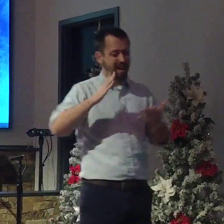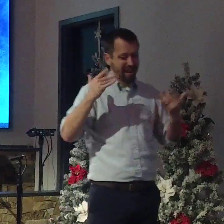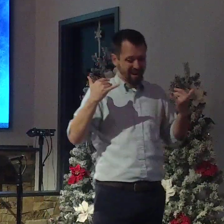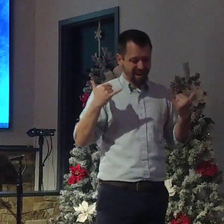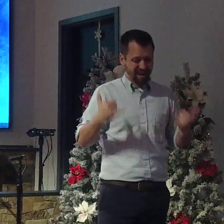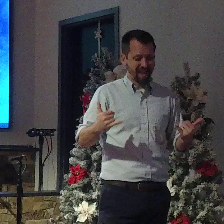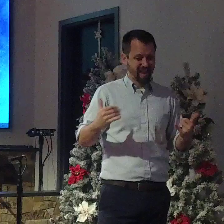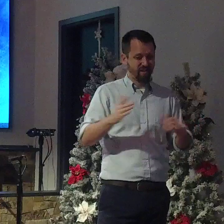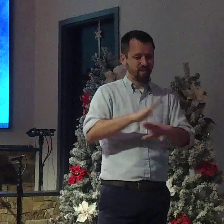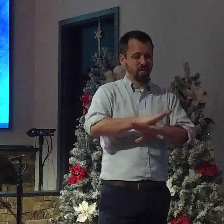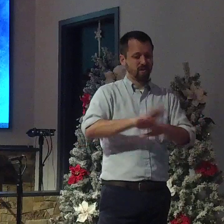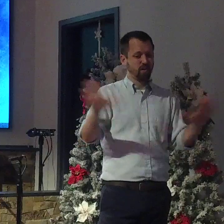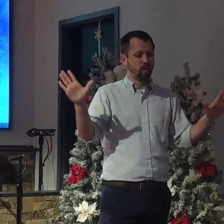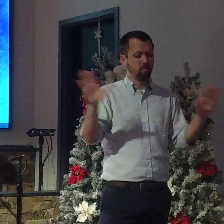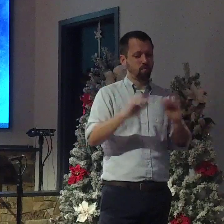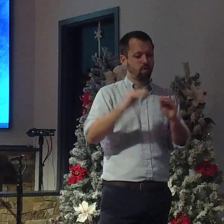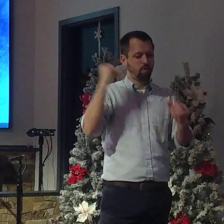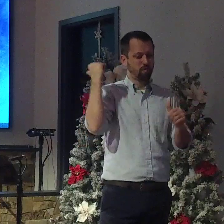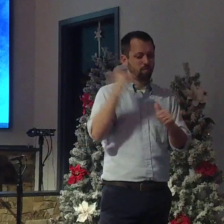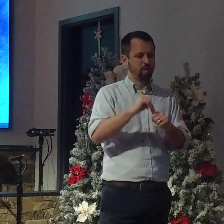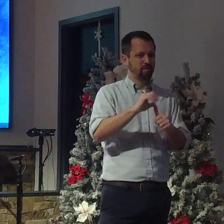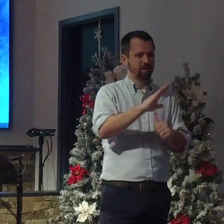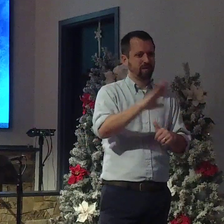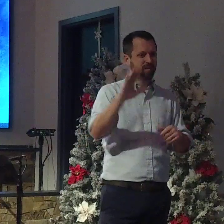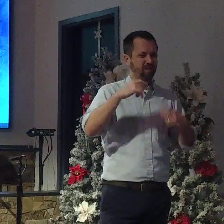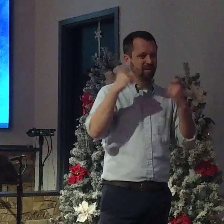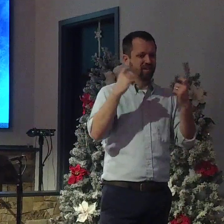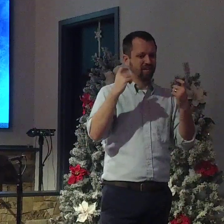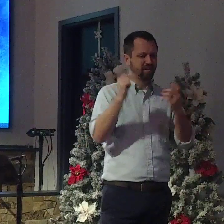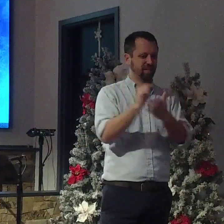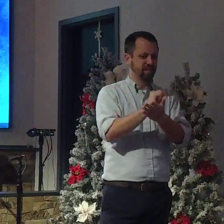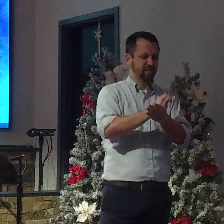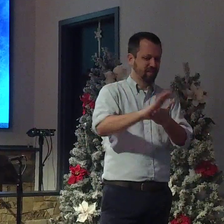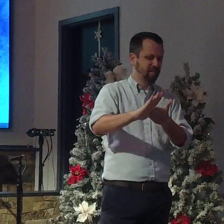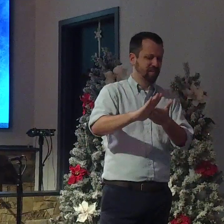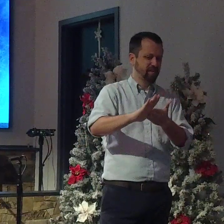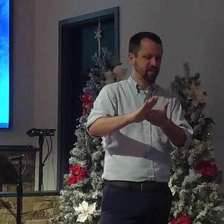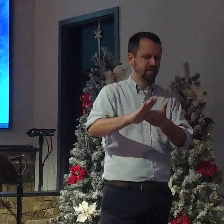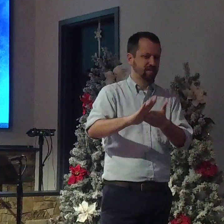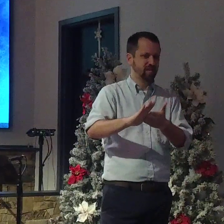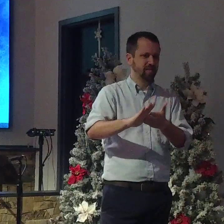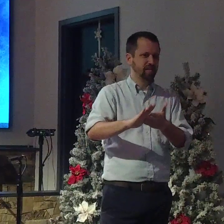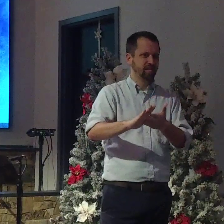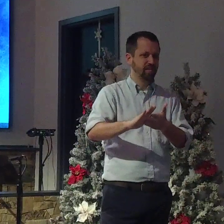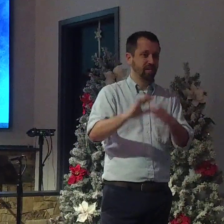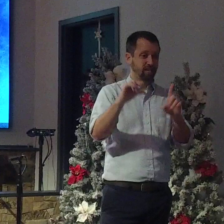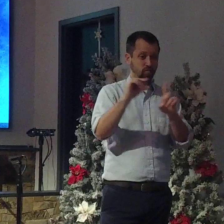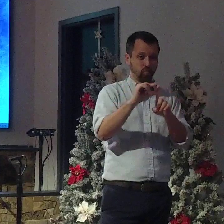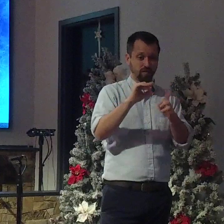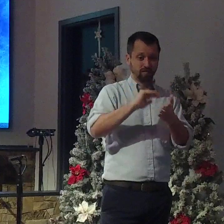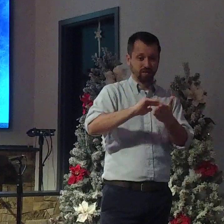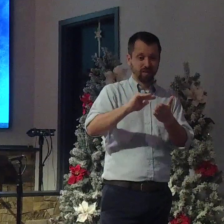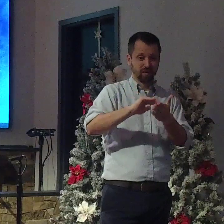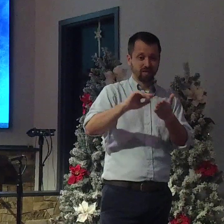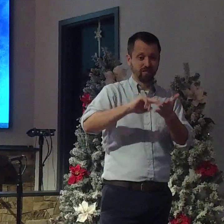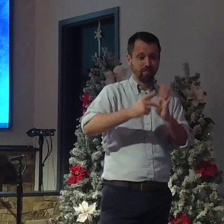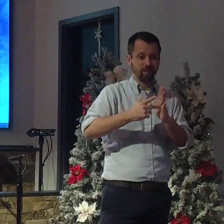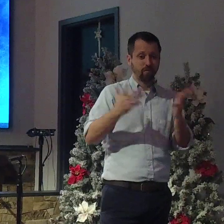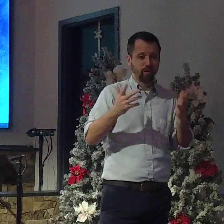do is simply believe. One word, believe. Can you say that with me? Believe. Believe. That's all we have to